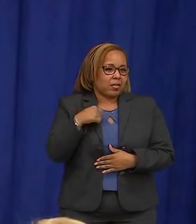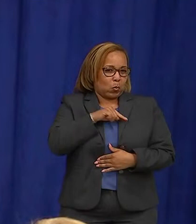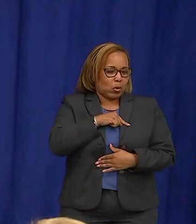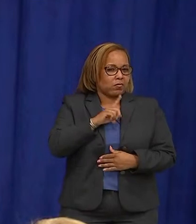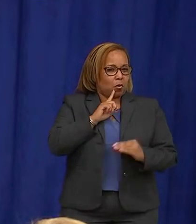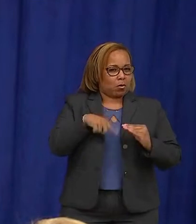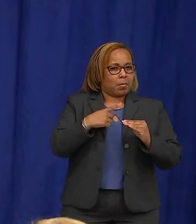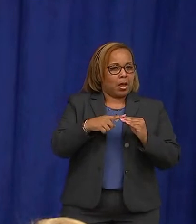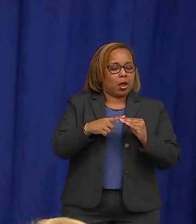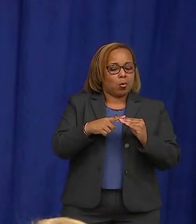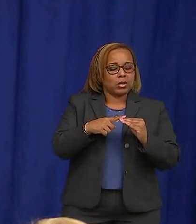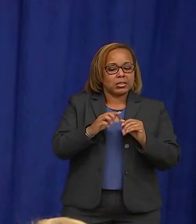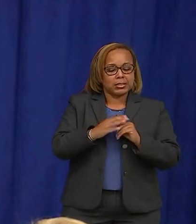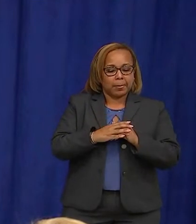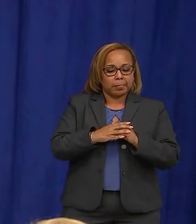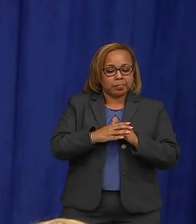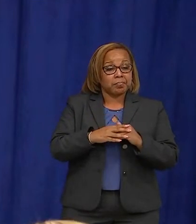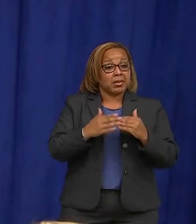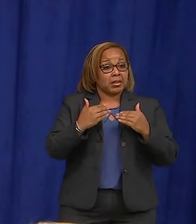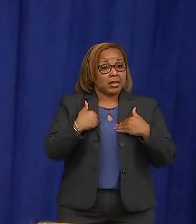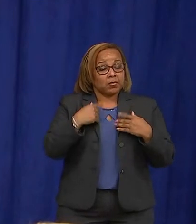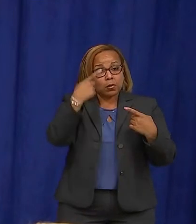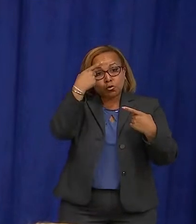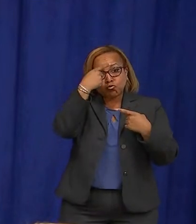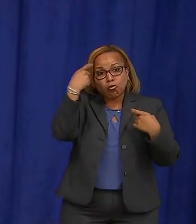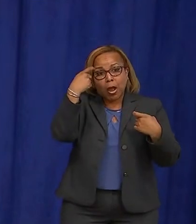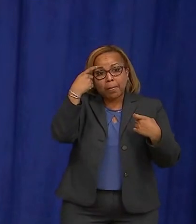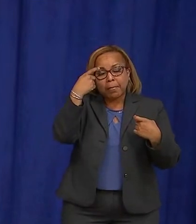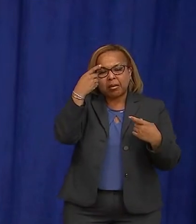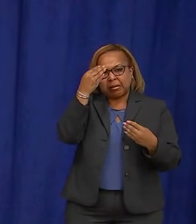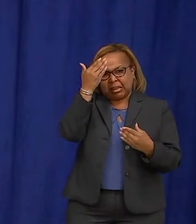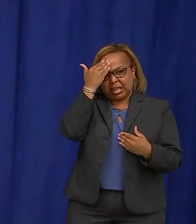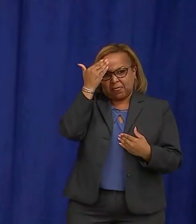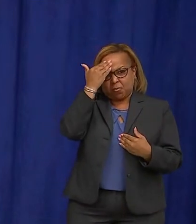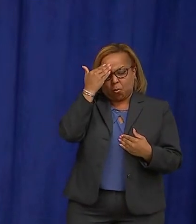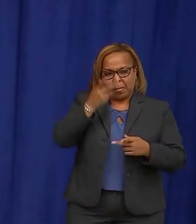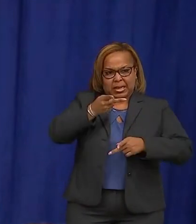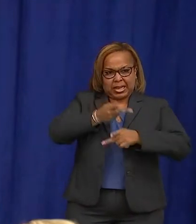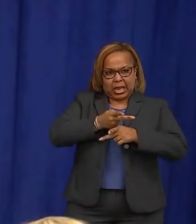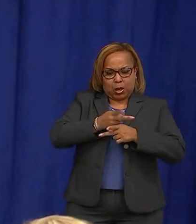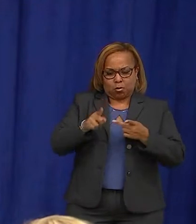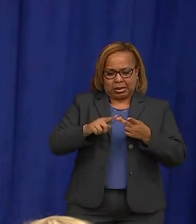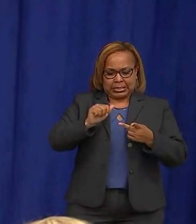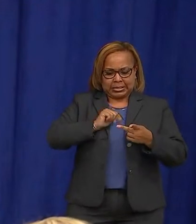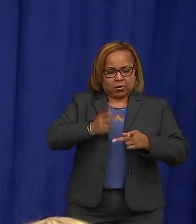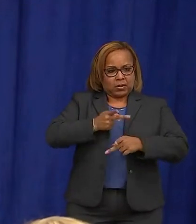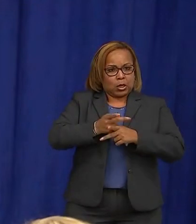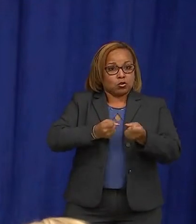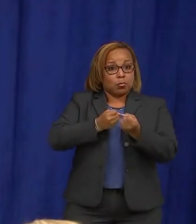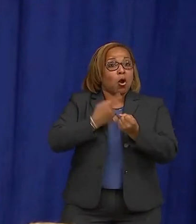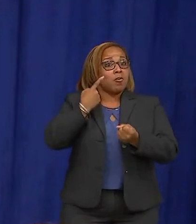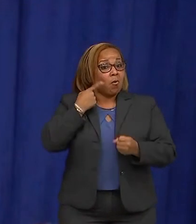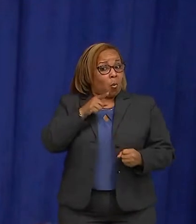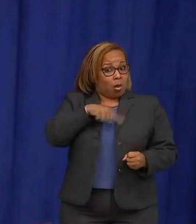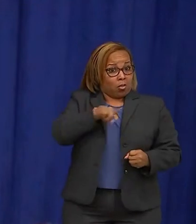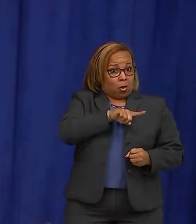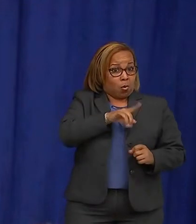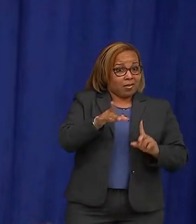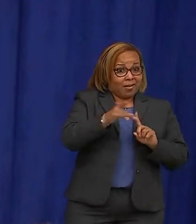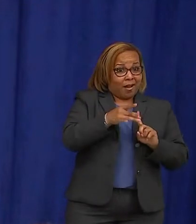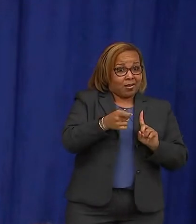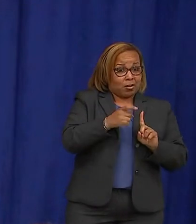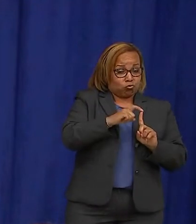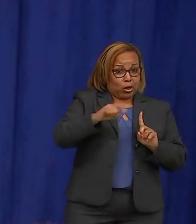we've talked about is creating trauma-informed care and self-care support for the contact tracers, because you're going to be